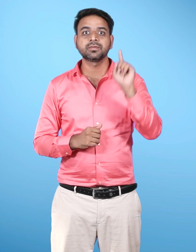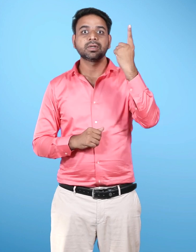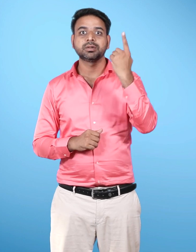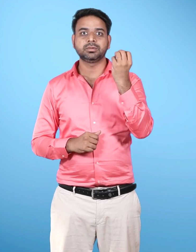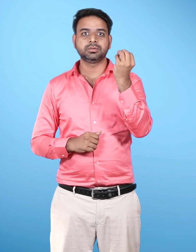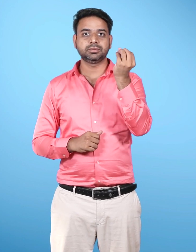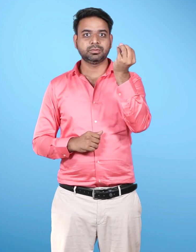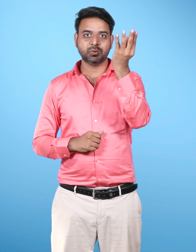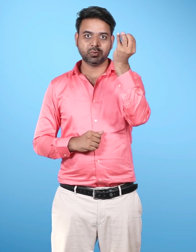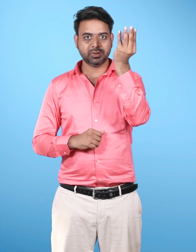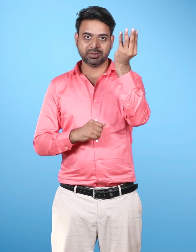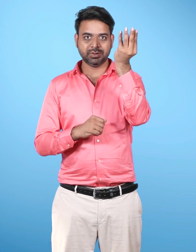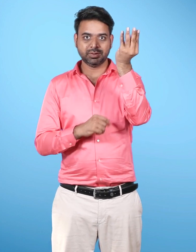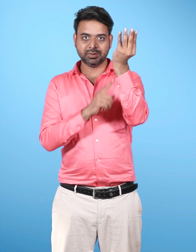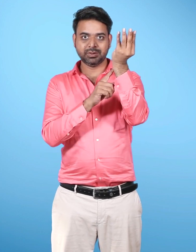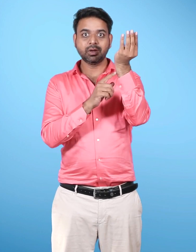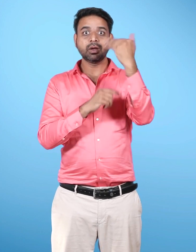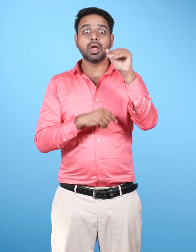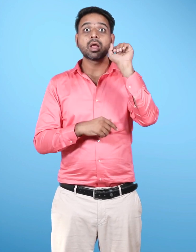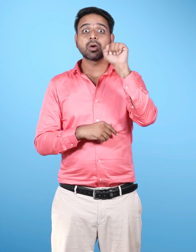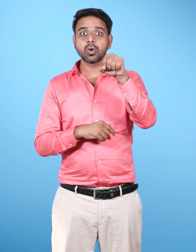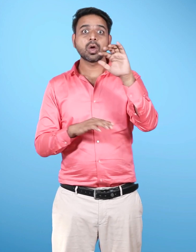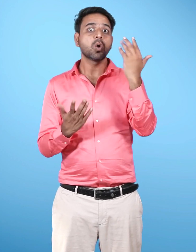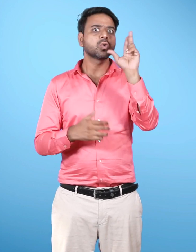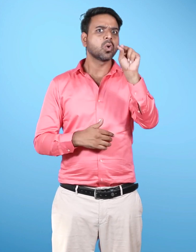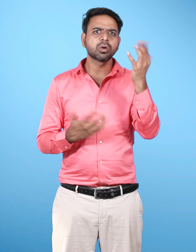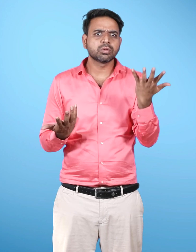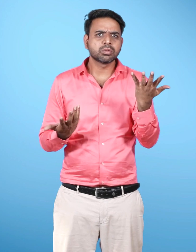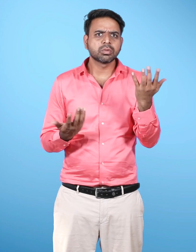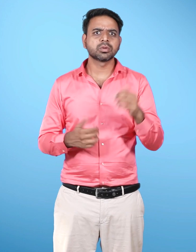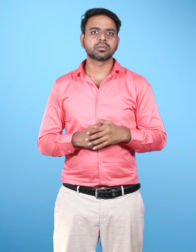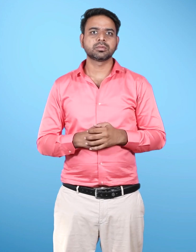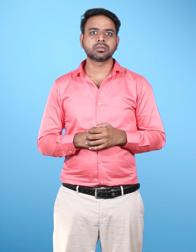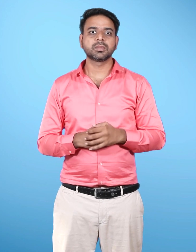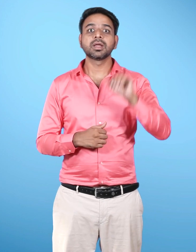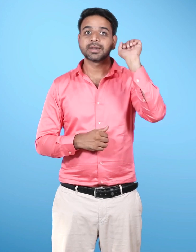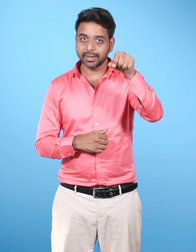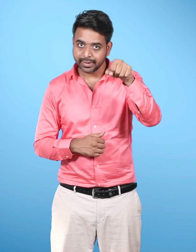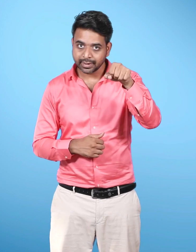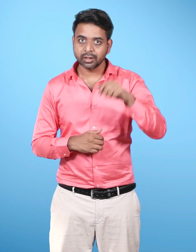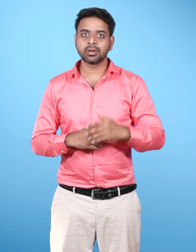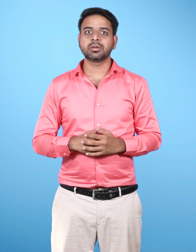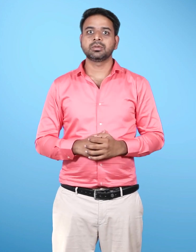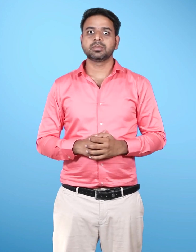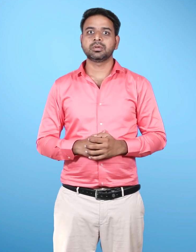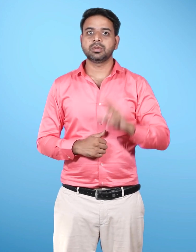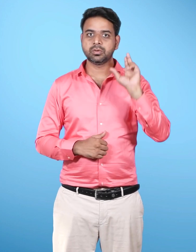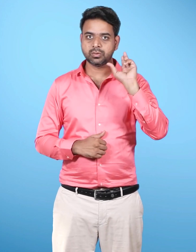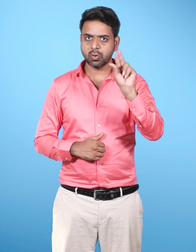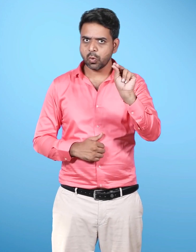And for the column third, bulb glows yes or no. In first case, yes. In second